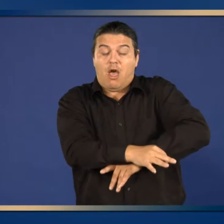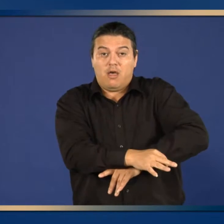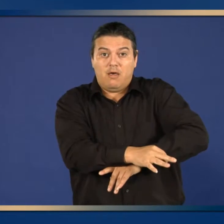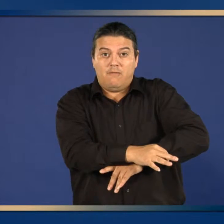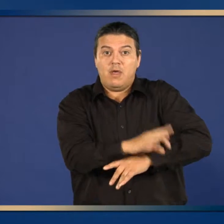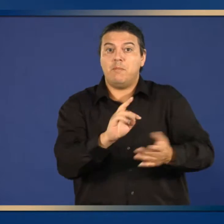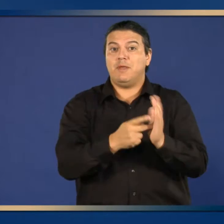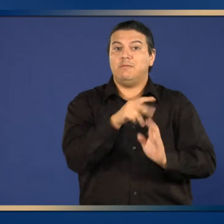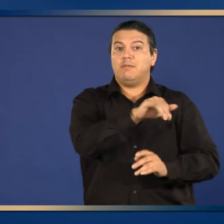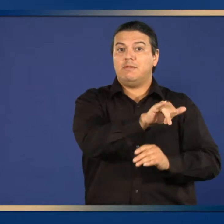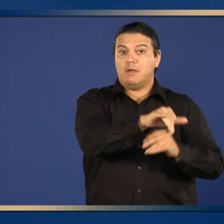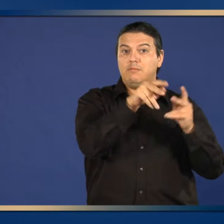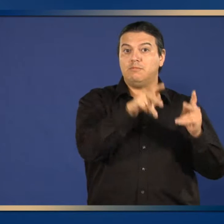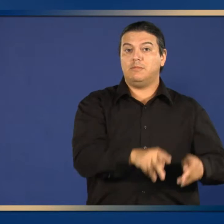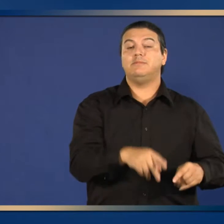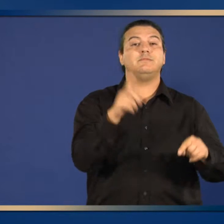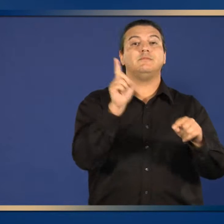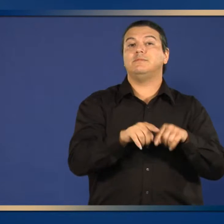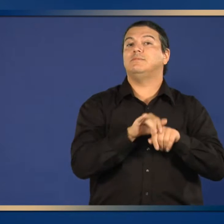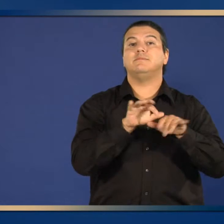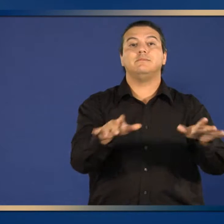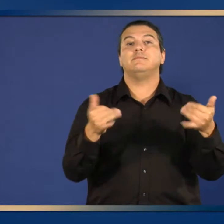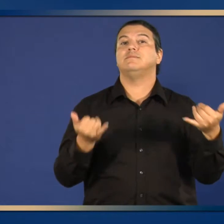center now.